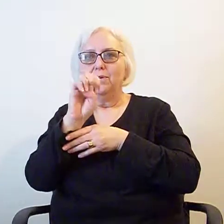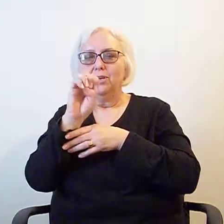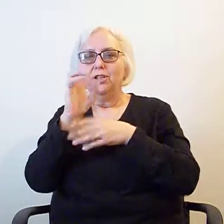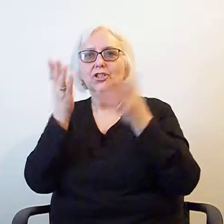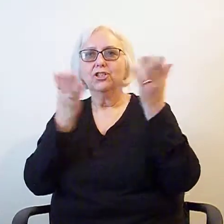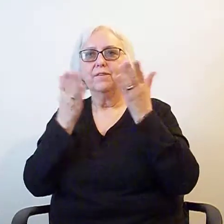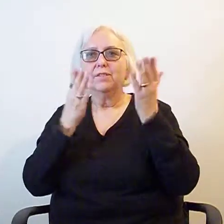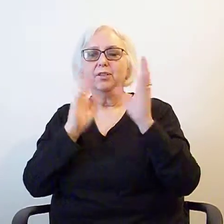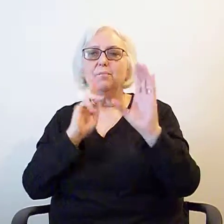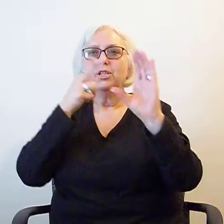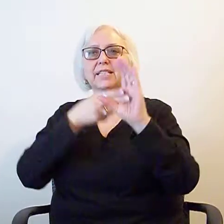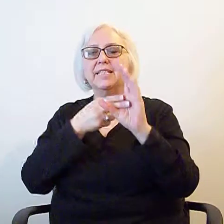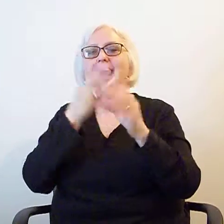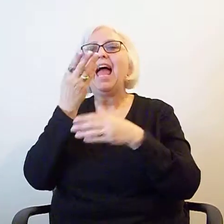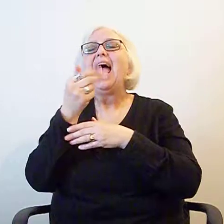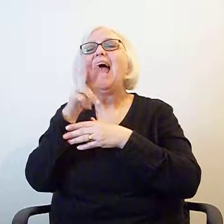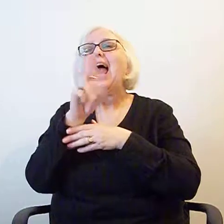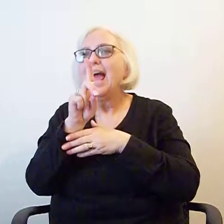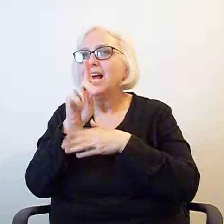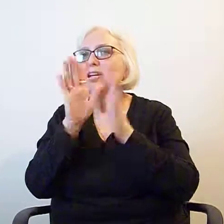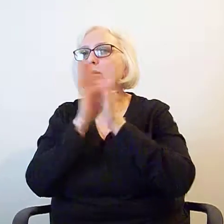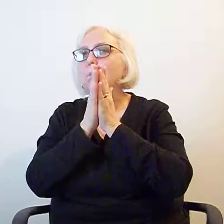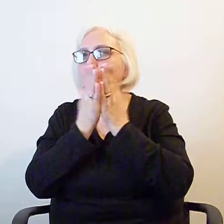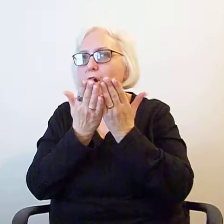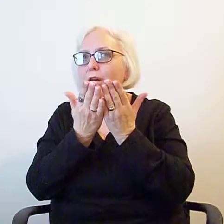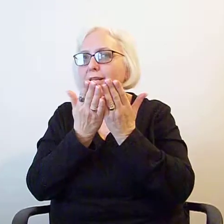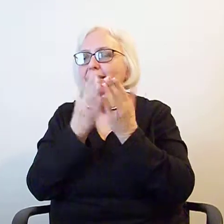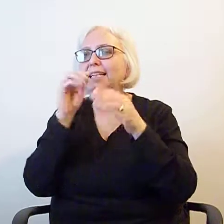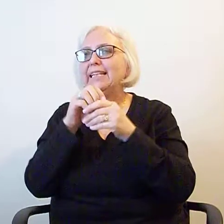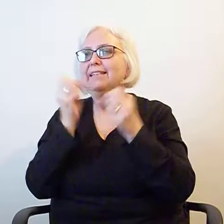Participant Handbook in Sign Language.